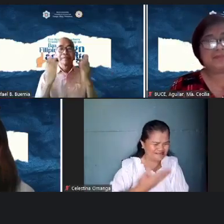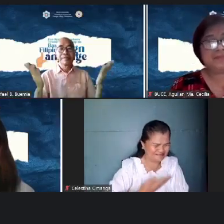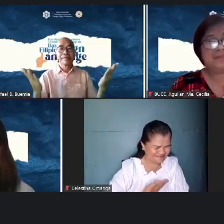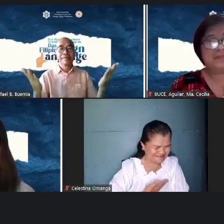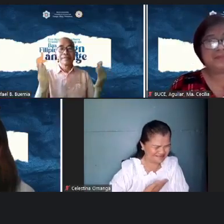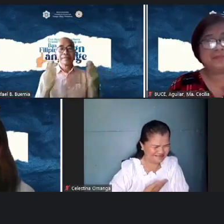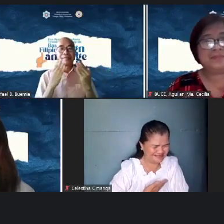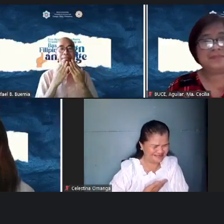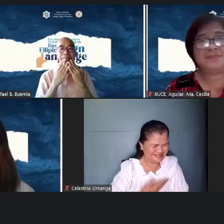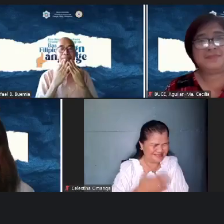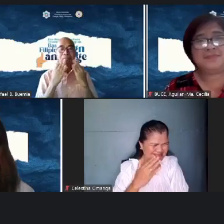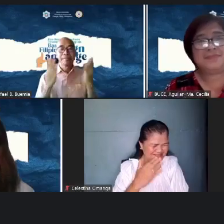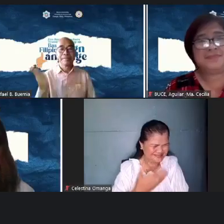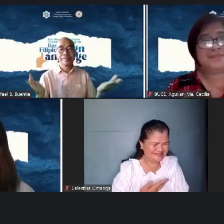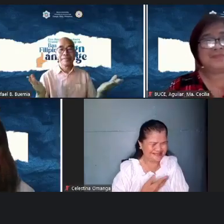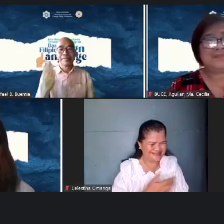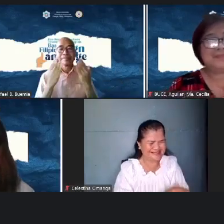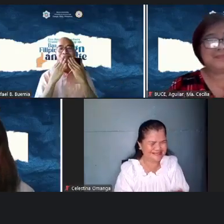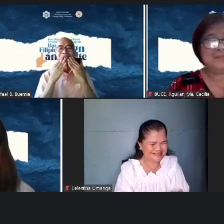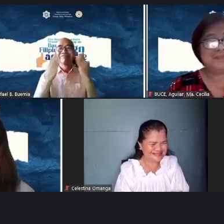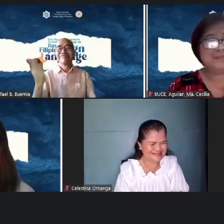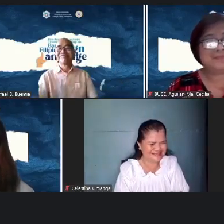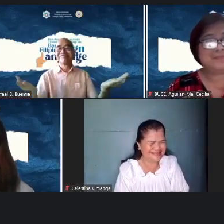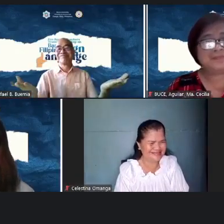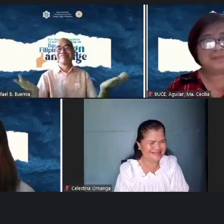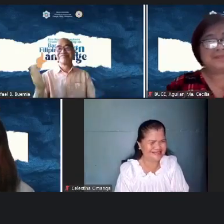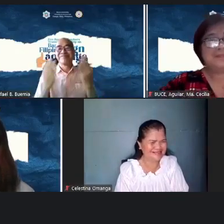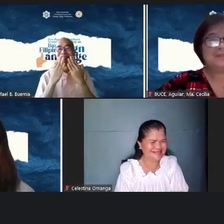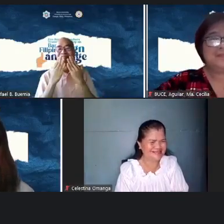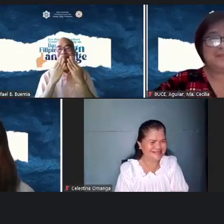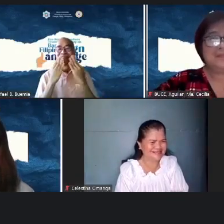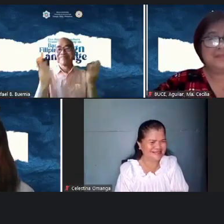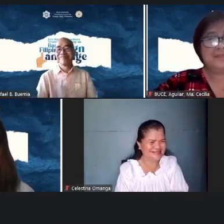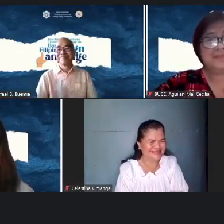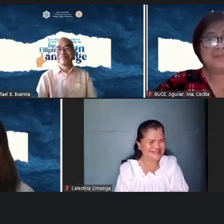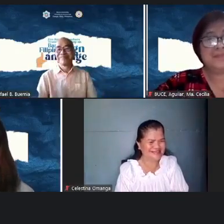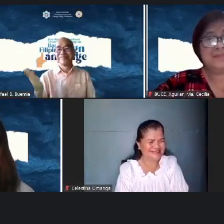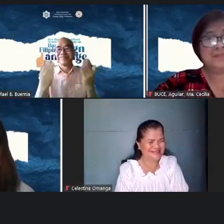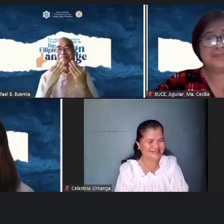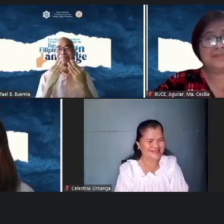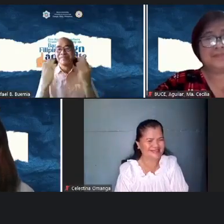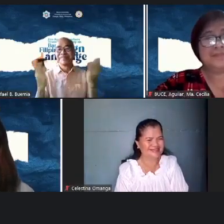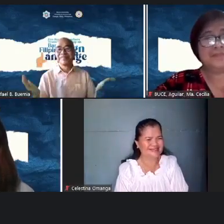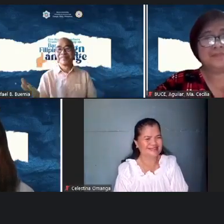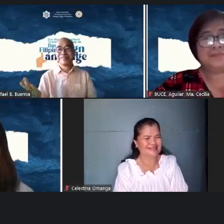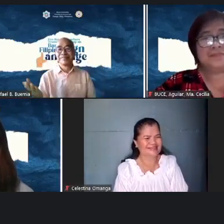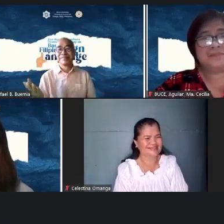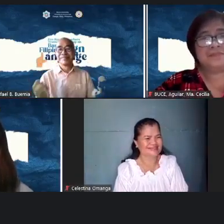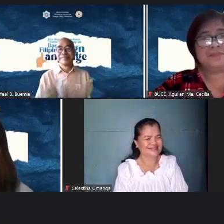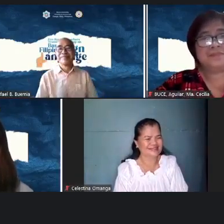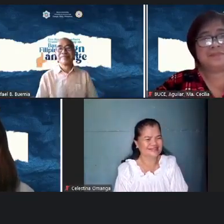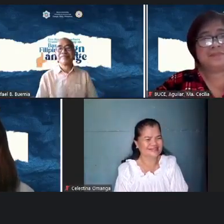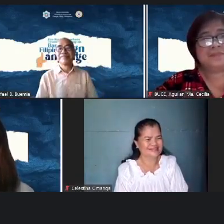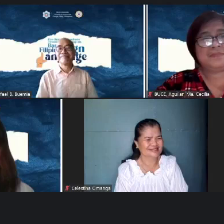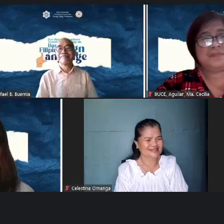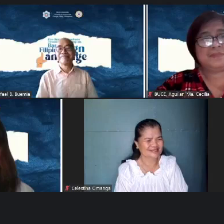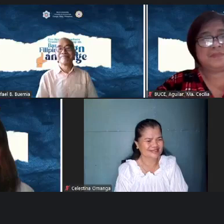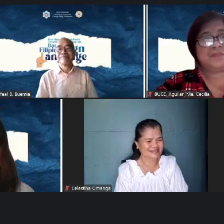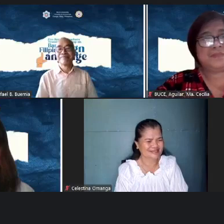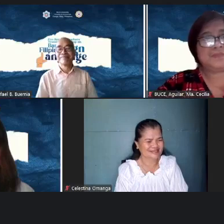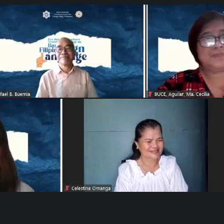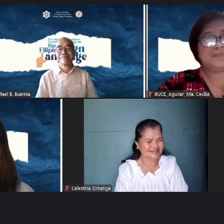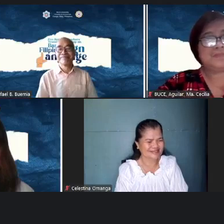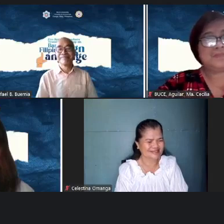To Prof. Maria Cecil Aguilar, thank you so much, ma'am, for guiding us in this webinar, and also to Prof. Rafael